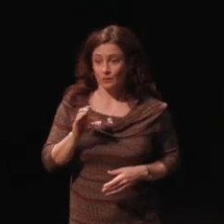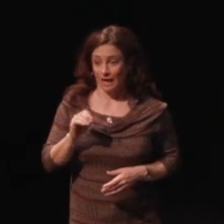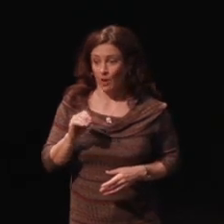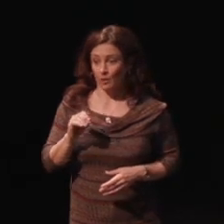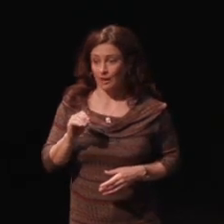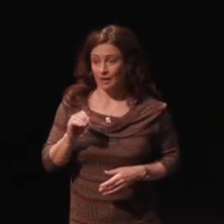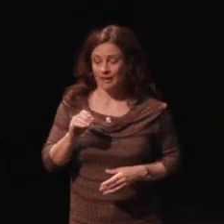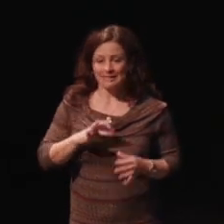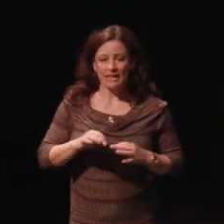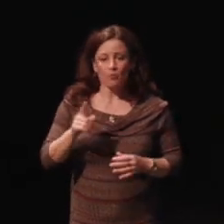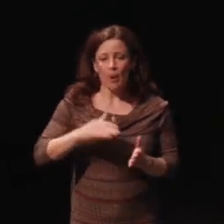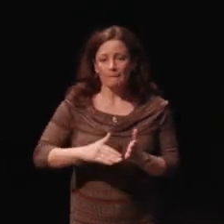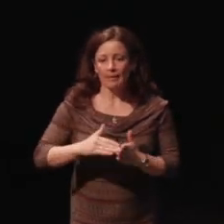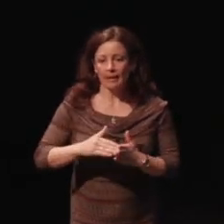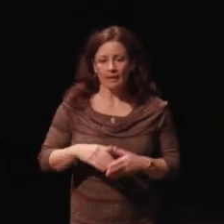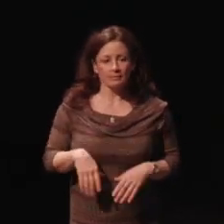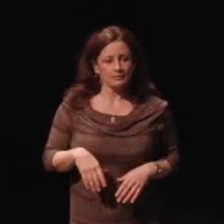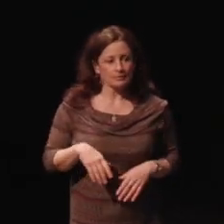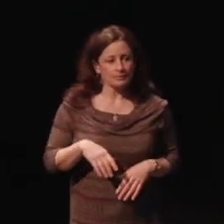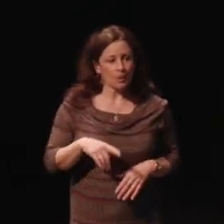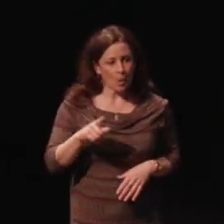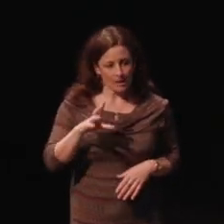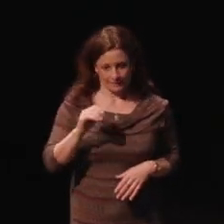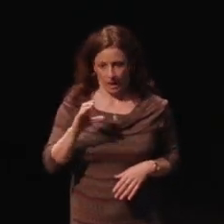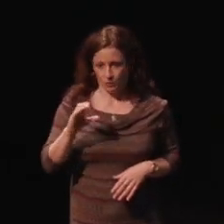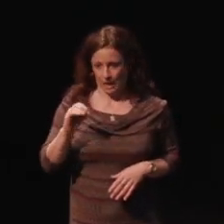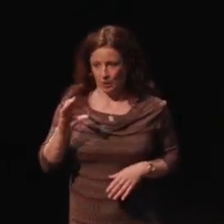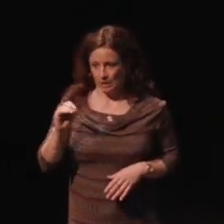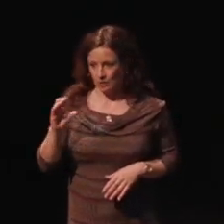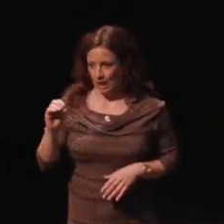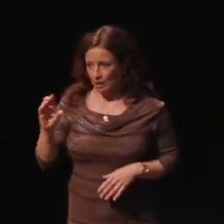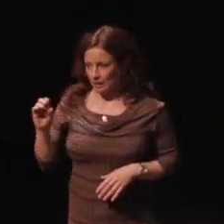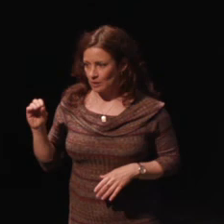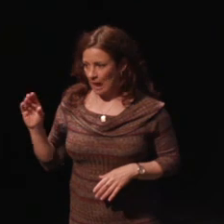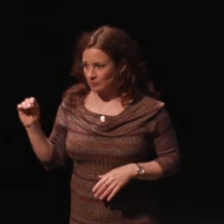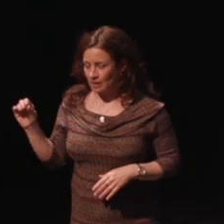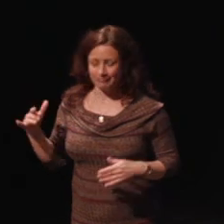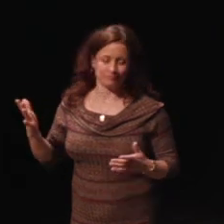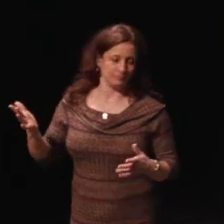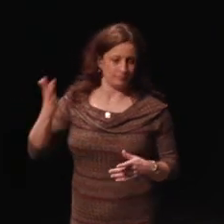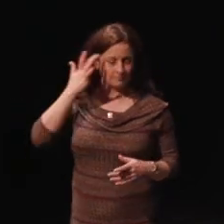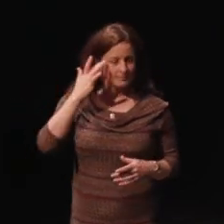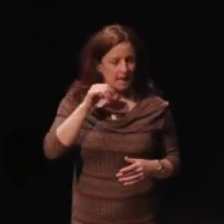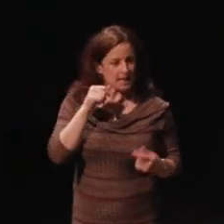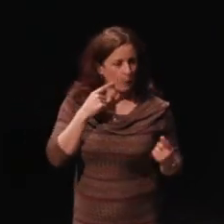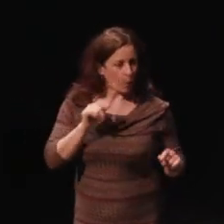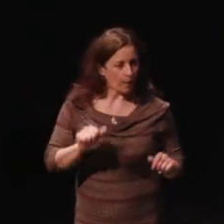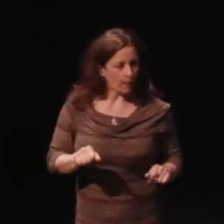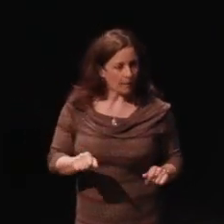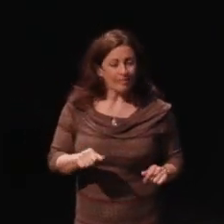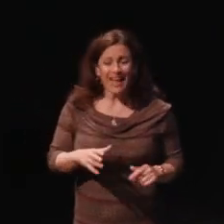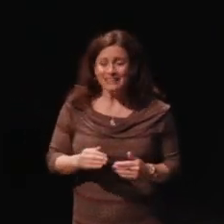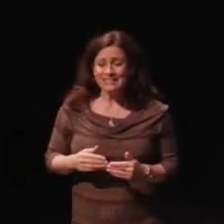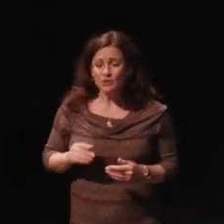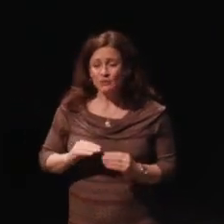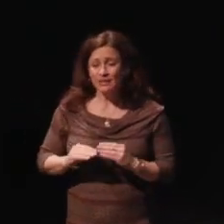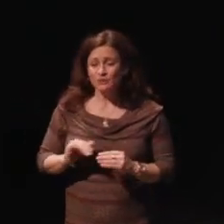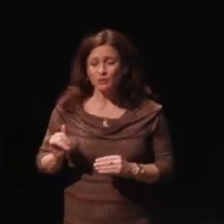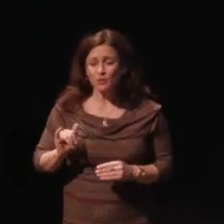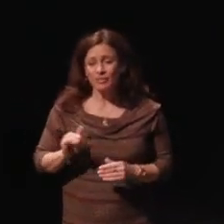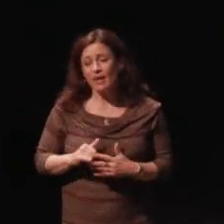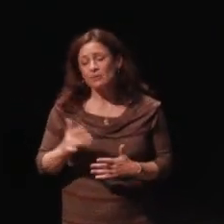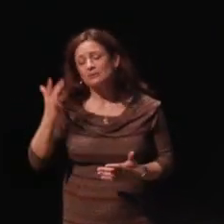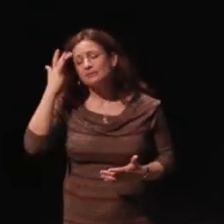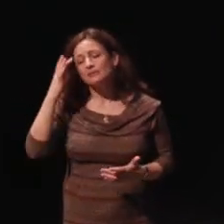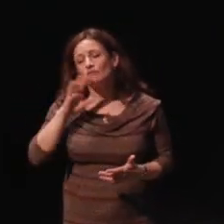1,0,0,0,0,0,0 instead of 1 million. It's not workable, obviously. And it's super easy to fix too. That was a